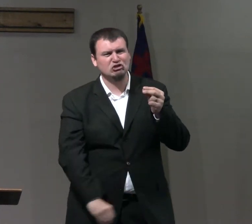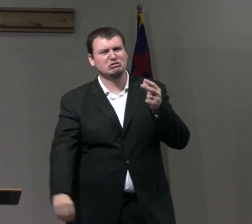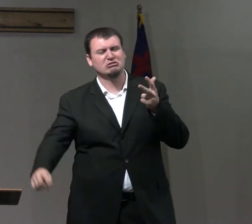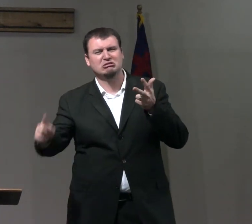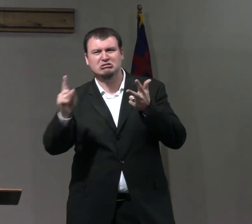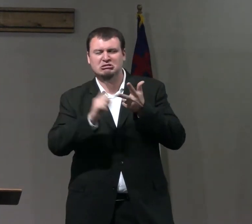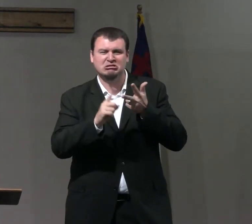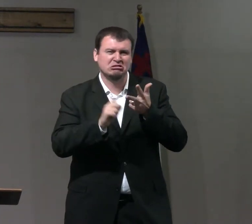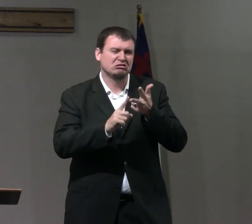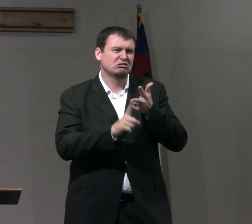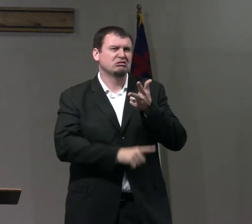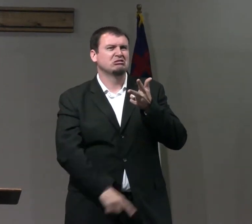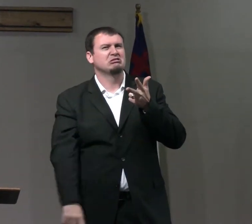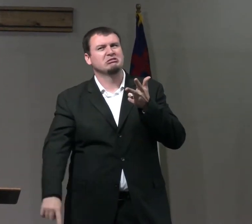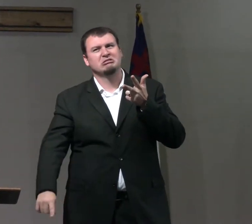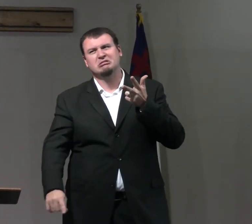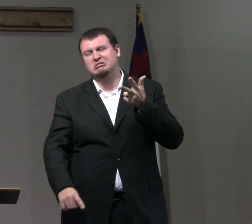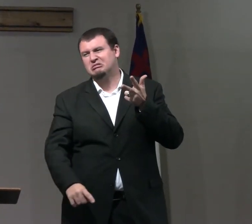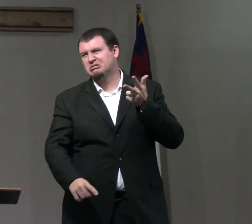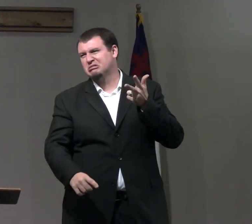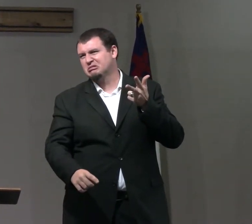or his teaching was horrible,